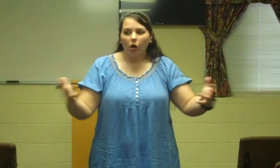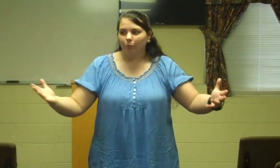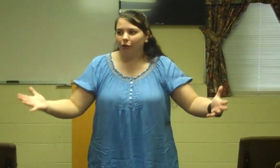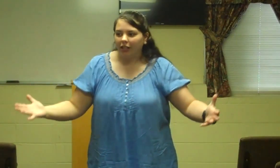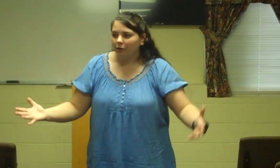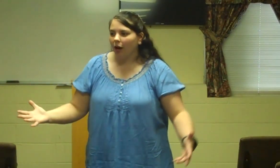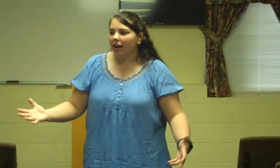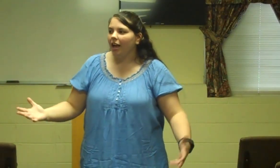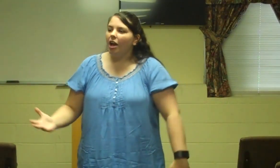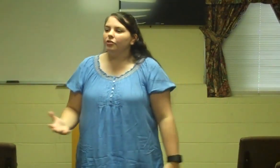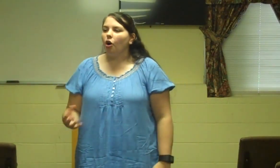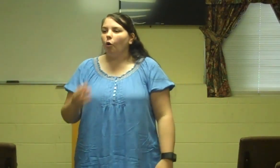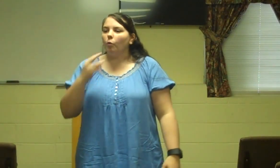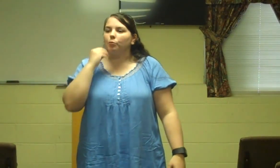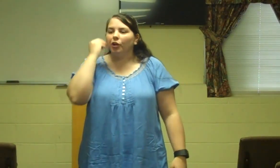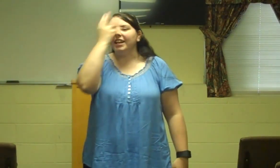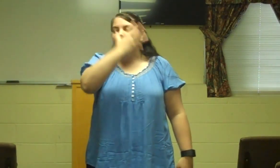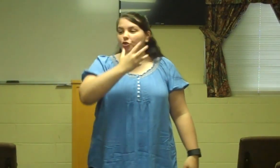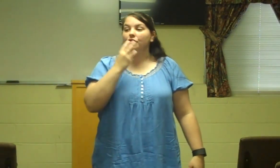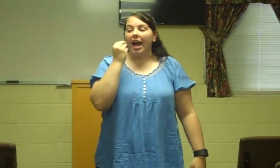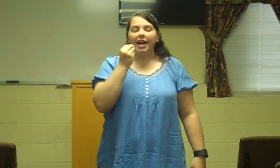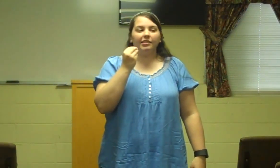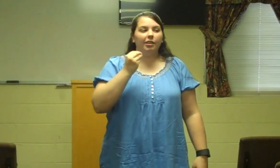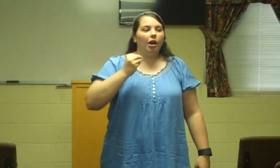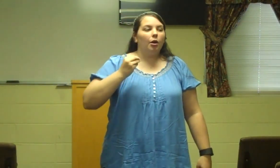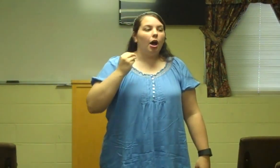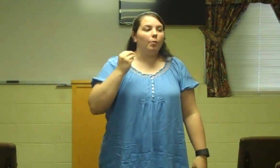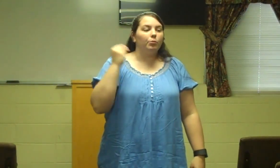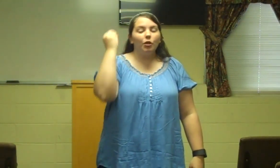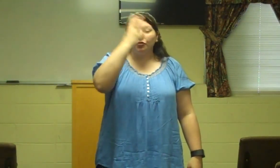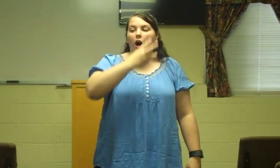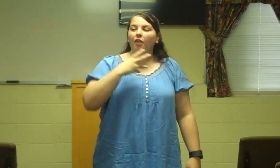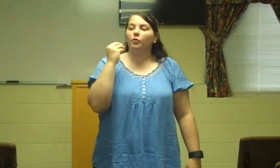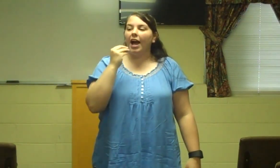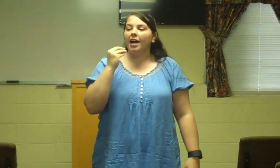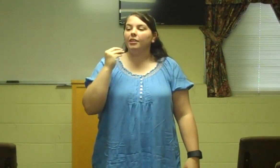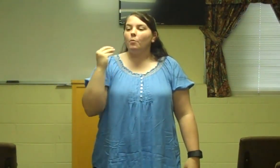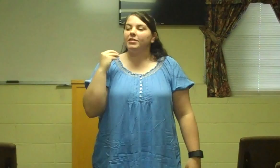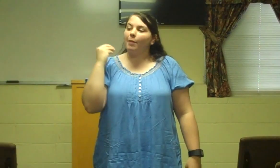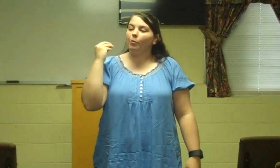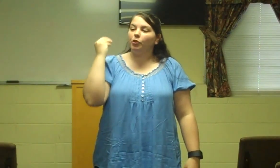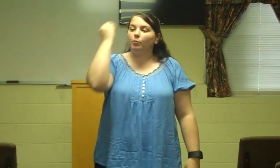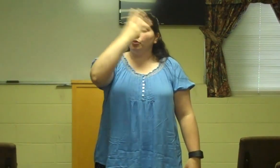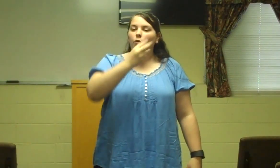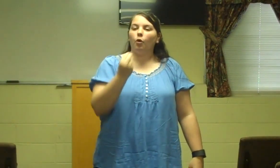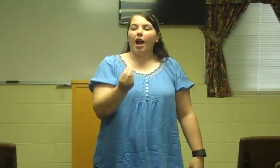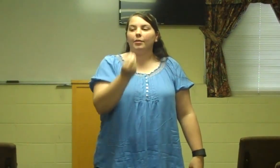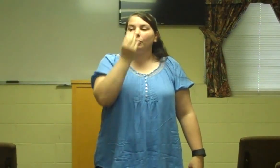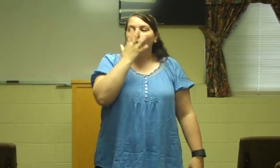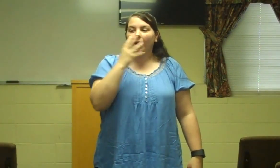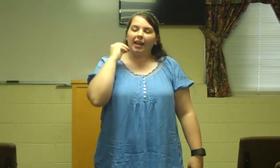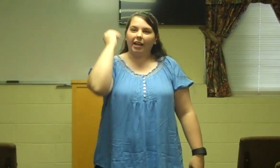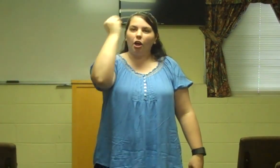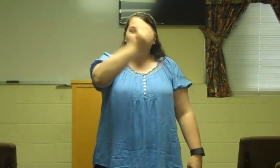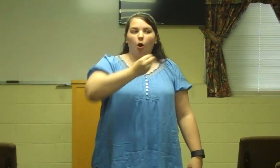more pretty, right? So pretty is just that. Beautiful is also that. But some people do beautiful and then throw it